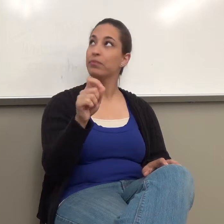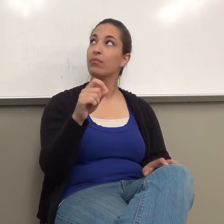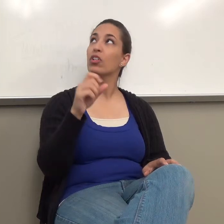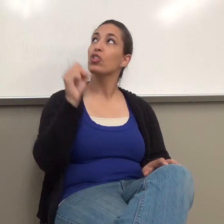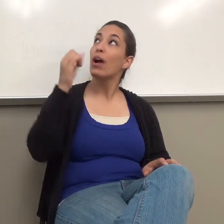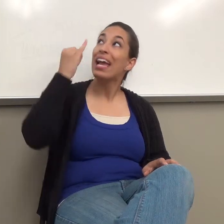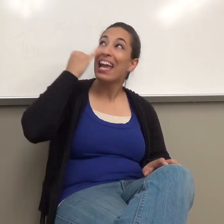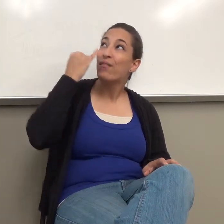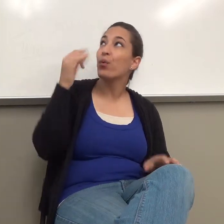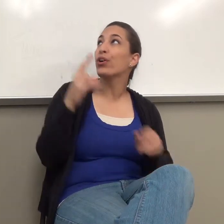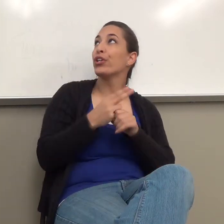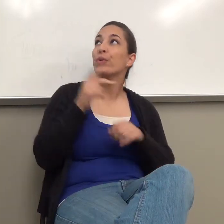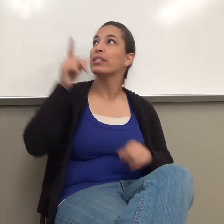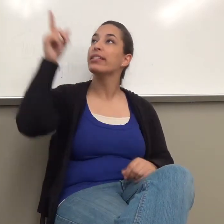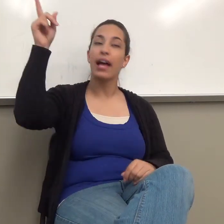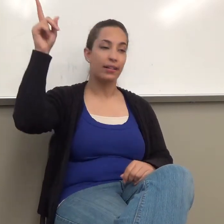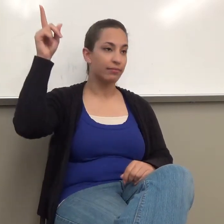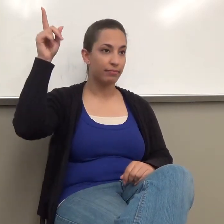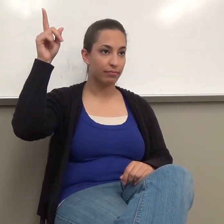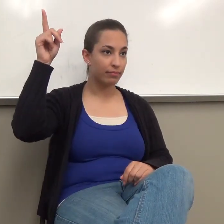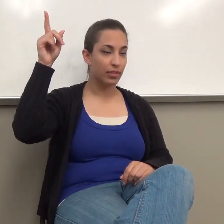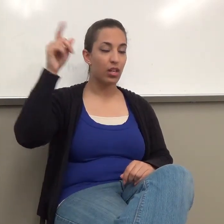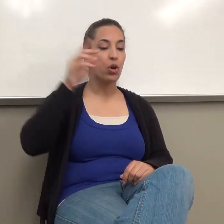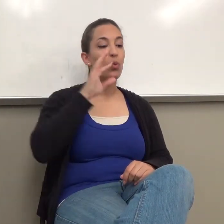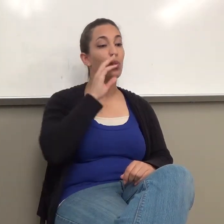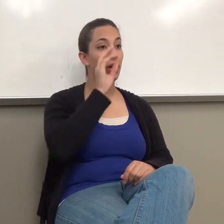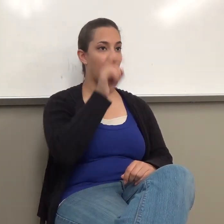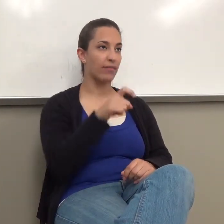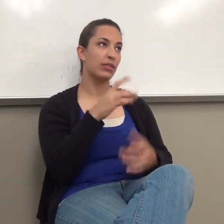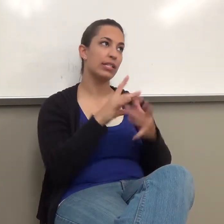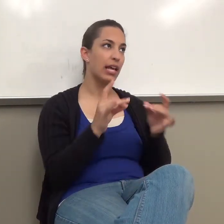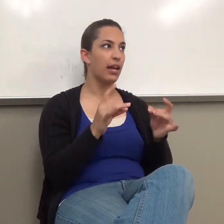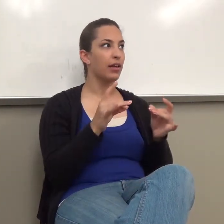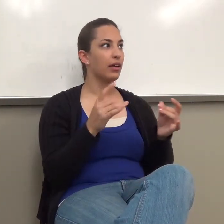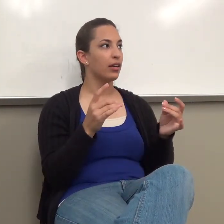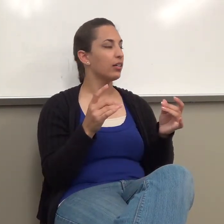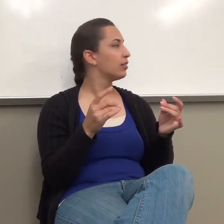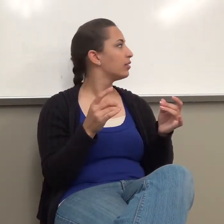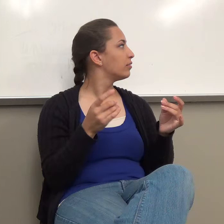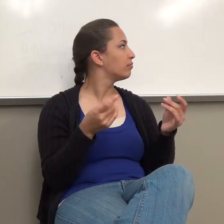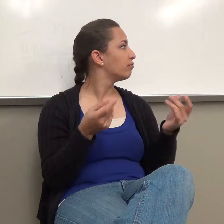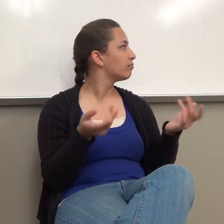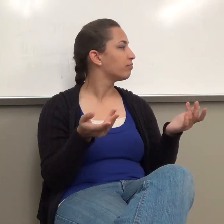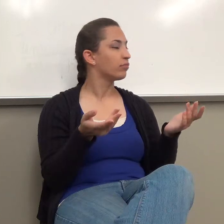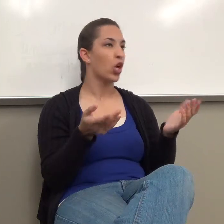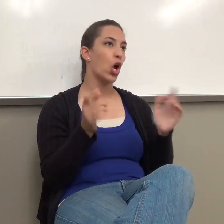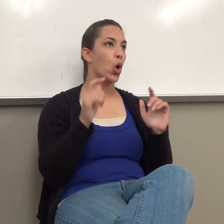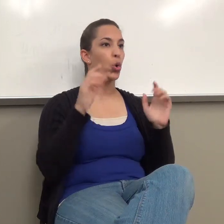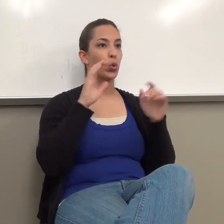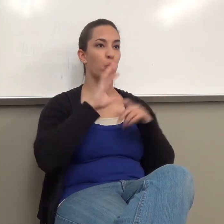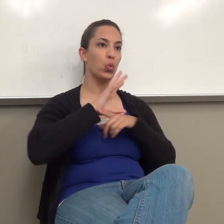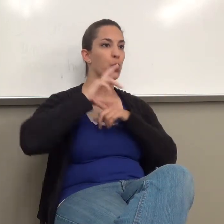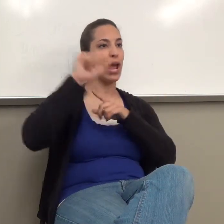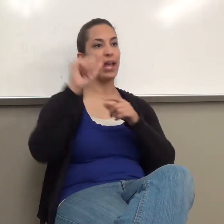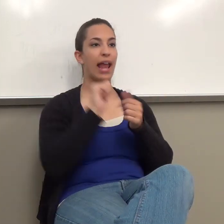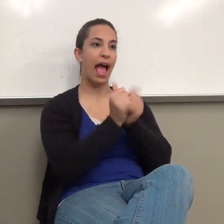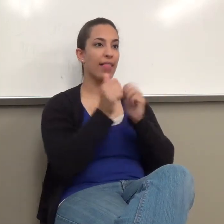here, what you're going to have to say up here is, great athletes do not reach the top by